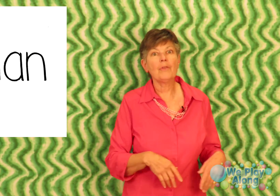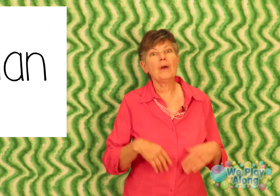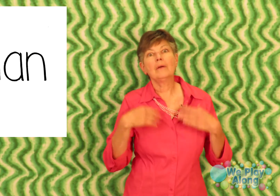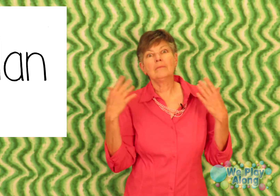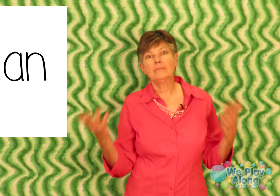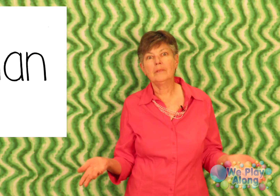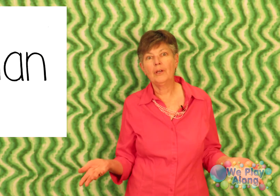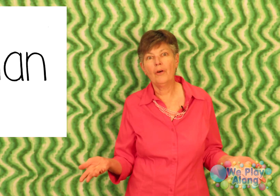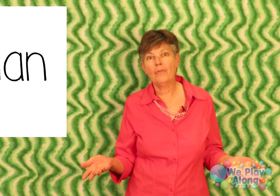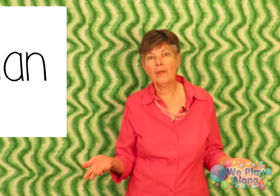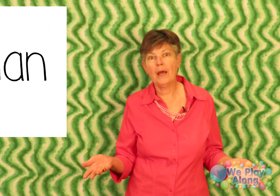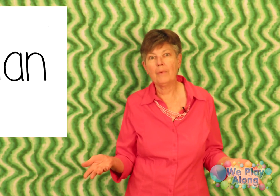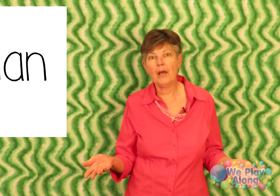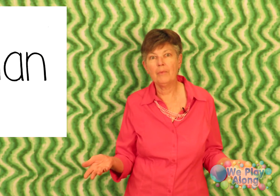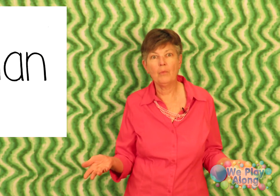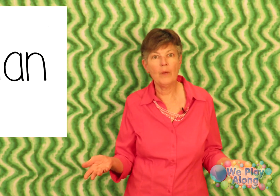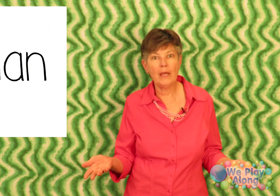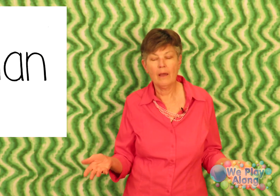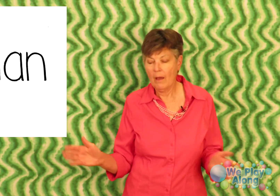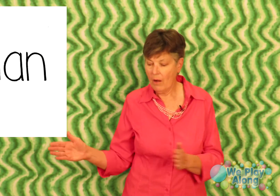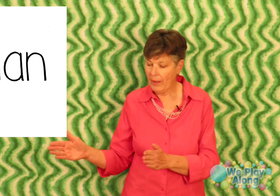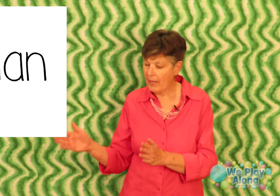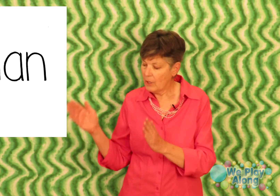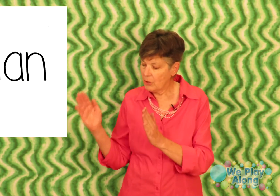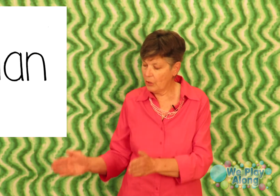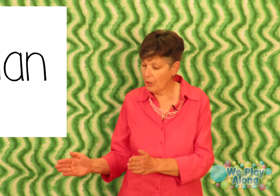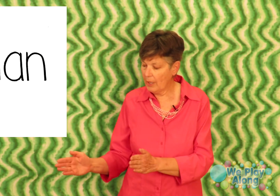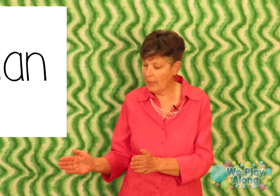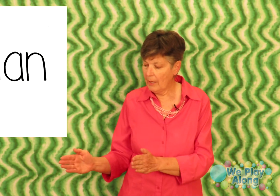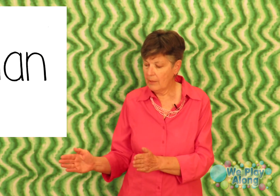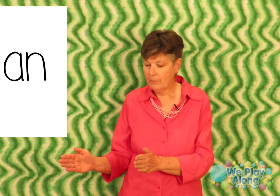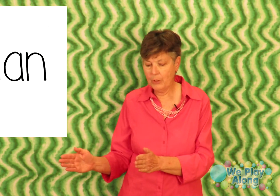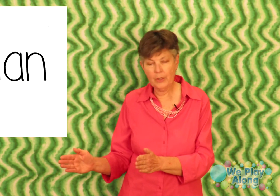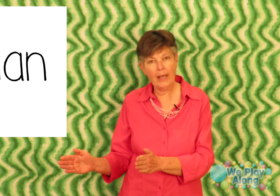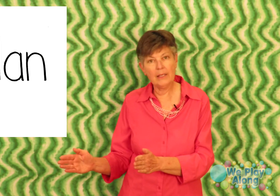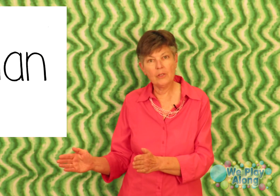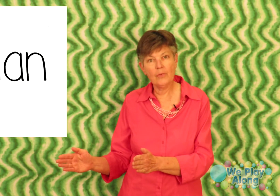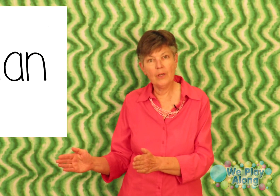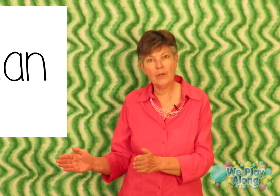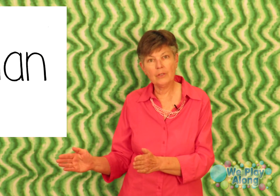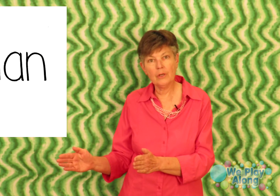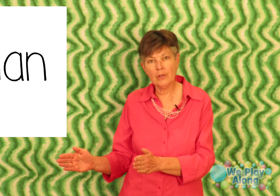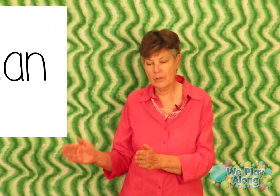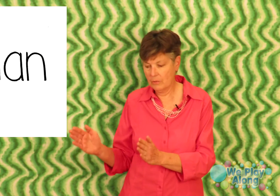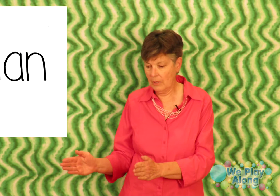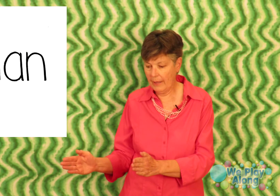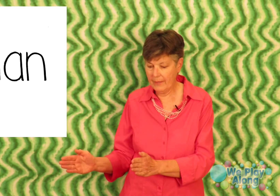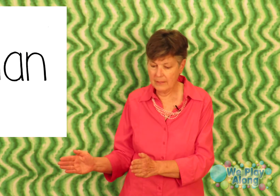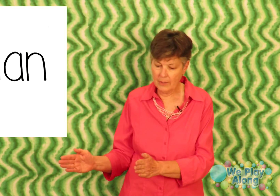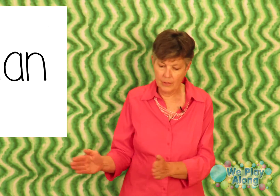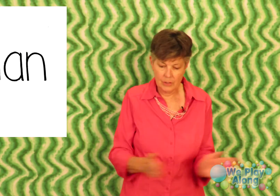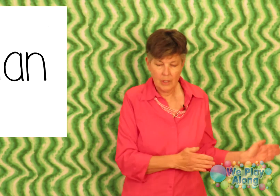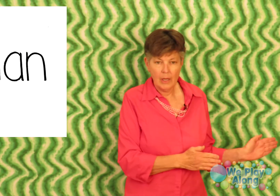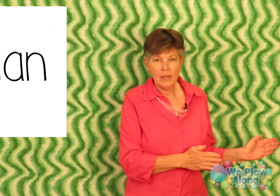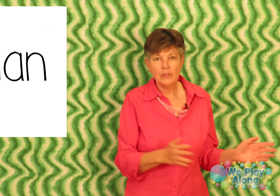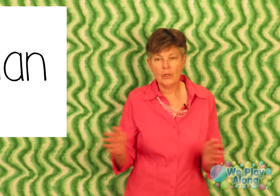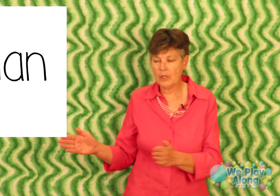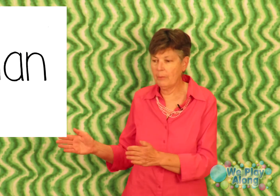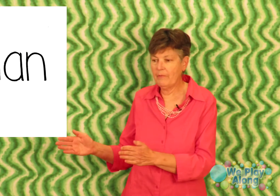the, for the upcoming week? Okay, so you're going to put your hands over here like this, and it's going to be